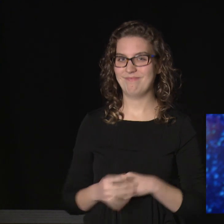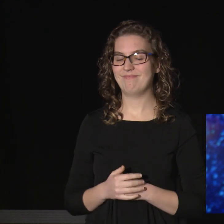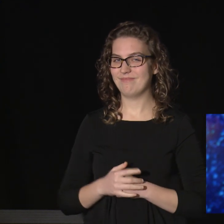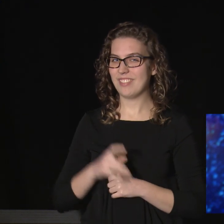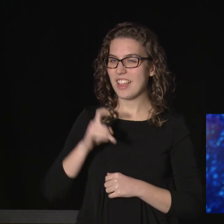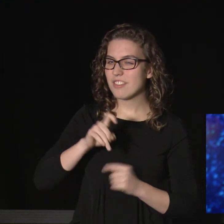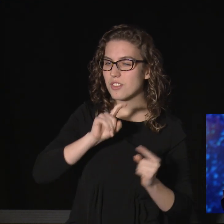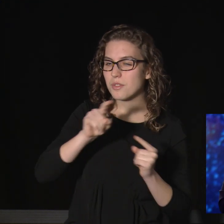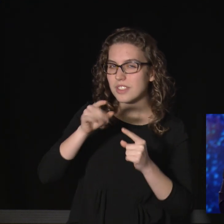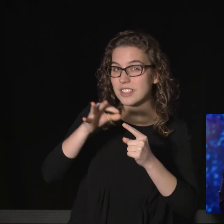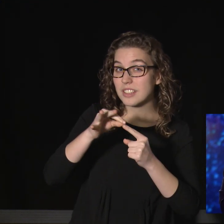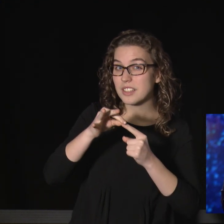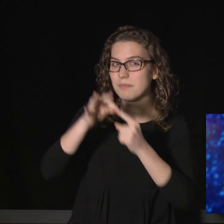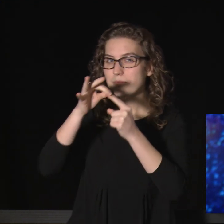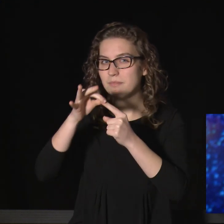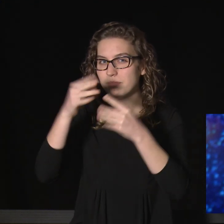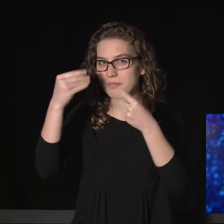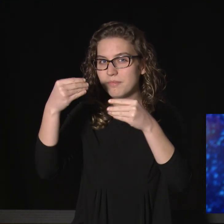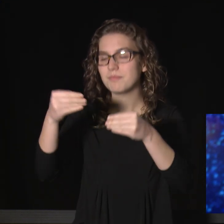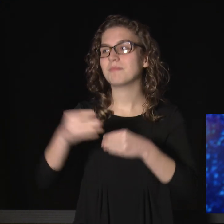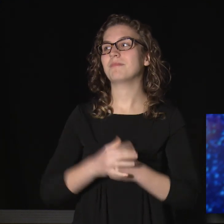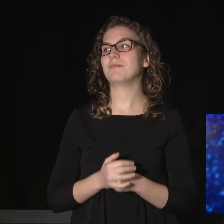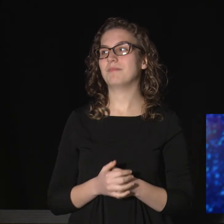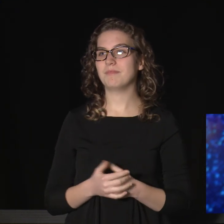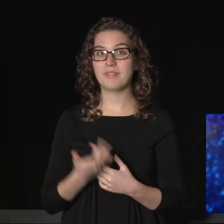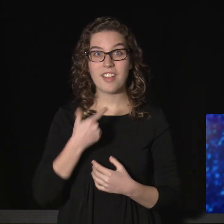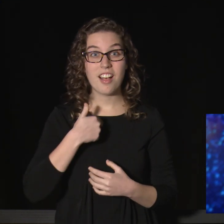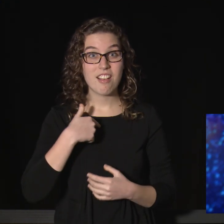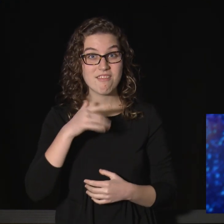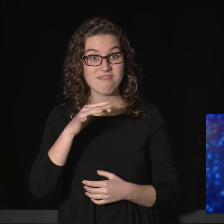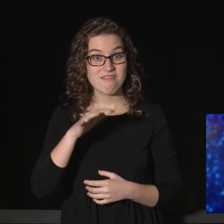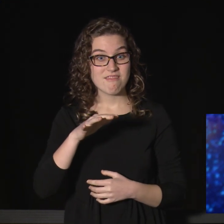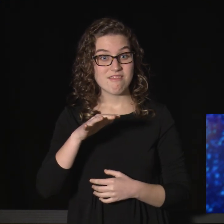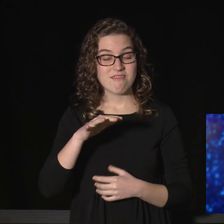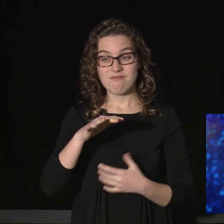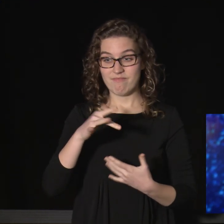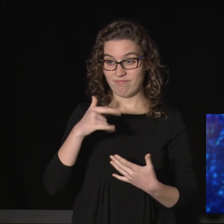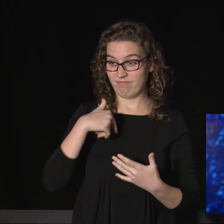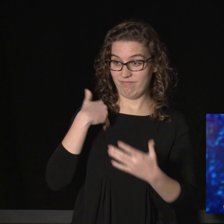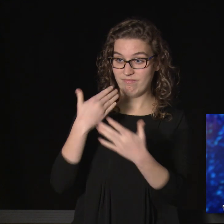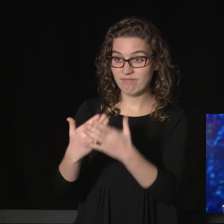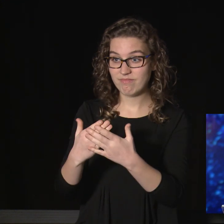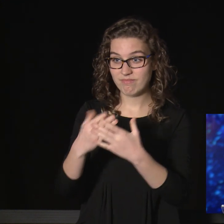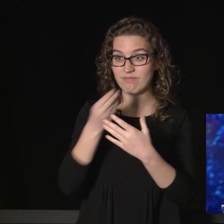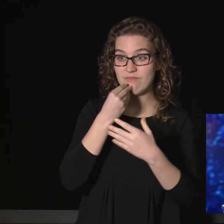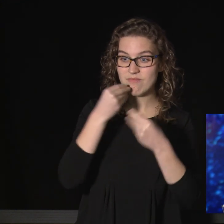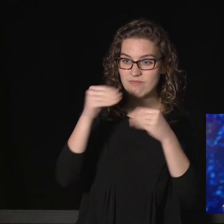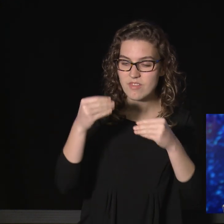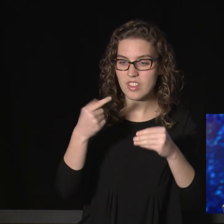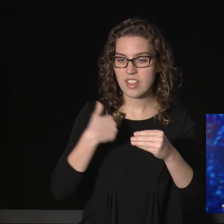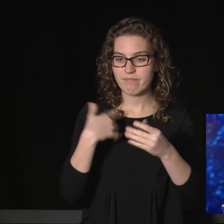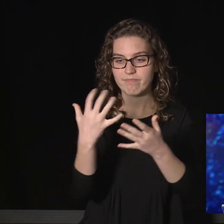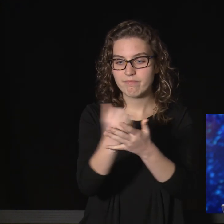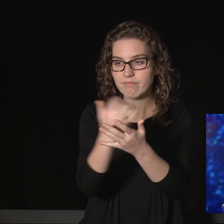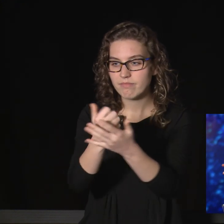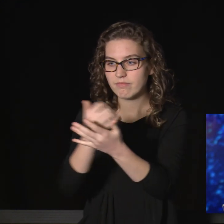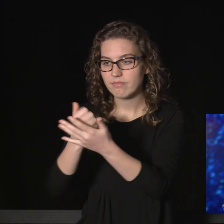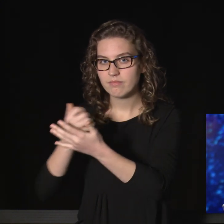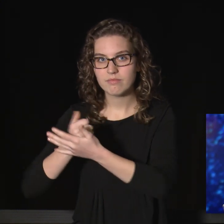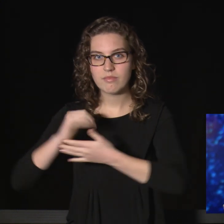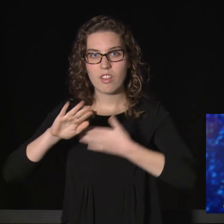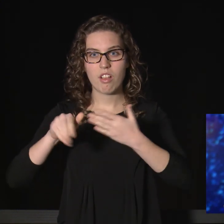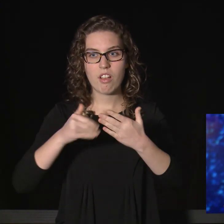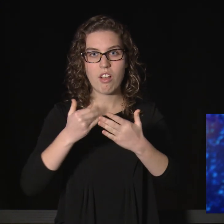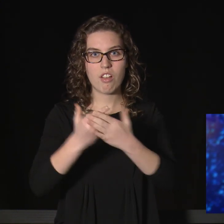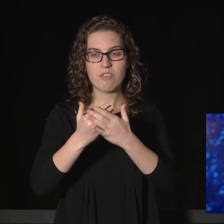You got to go to some specialty stores. And so I'll find myself in these grocery stores, and I'm picking up all of these